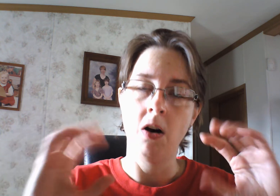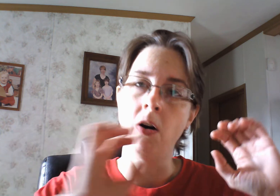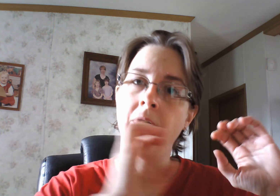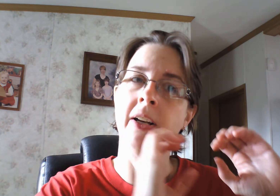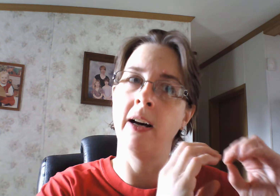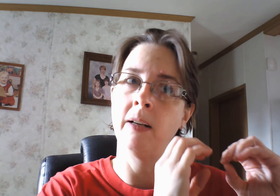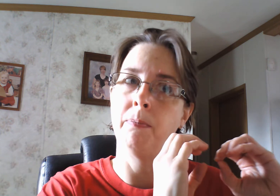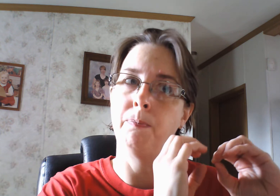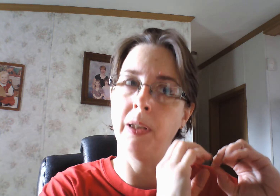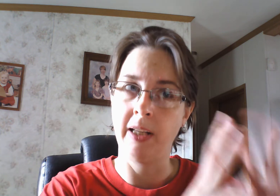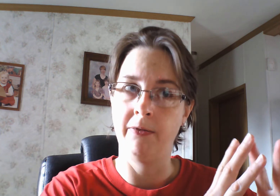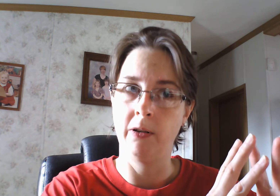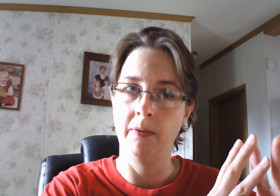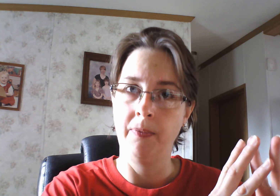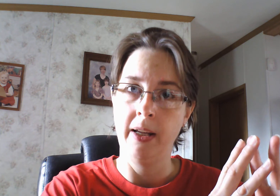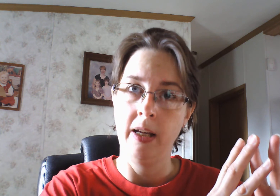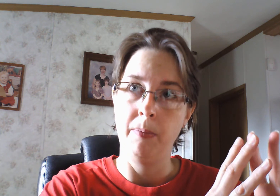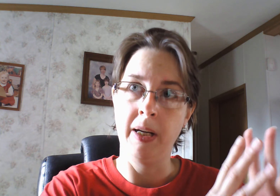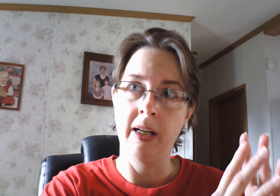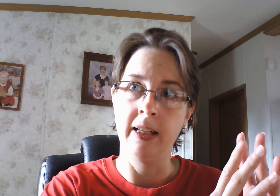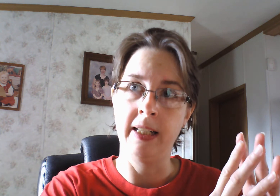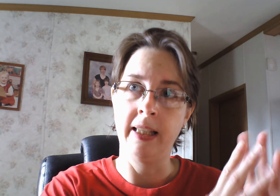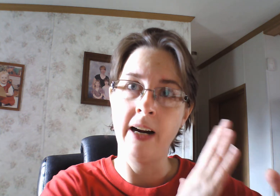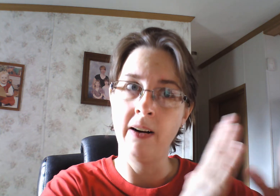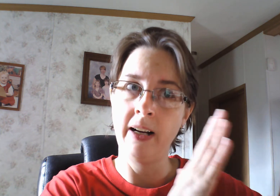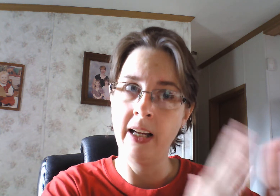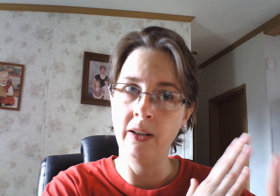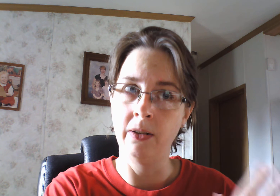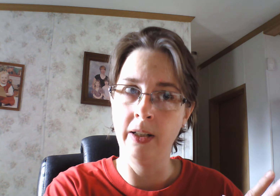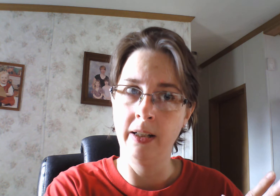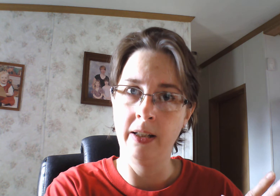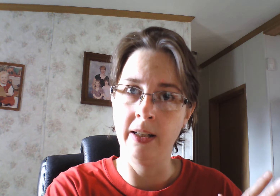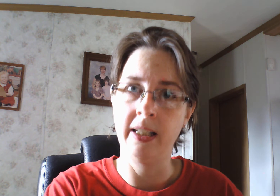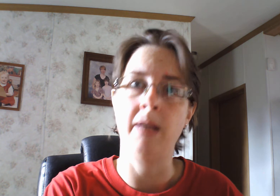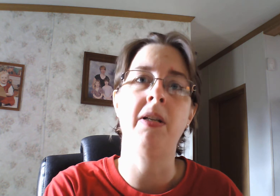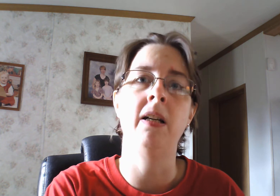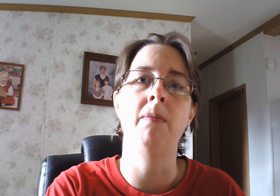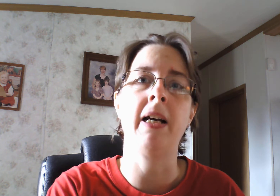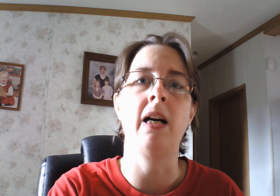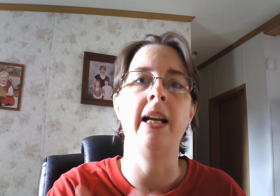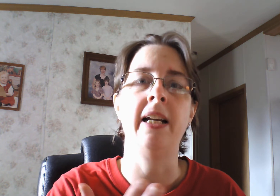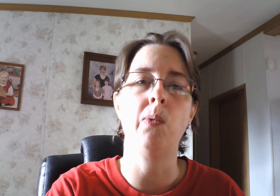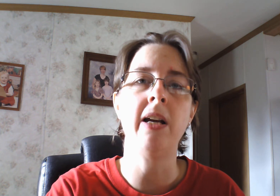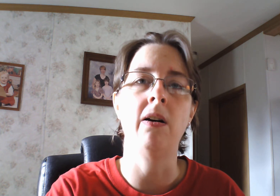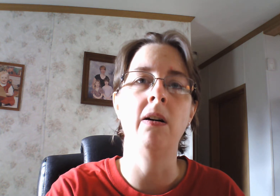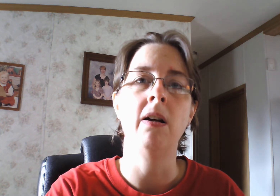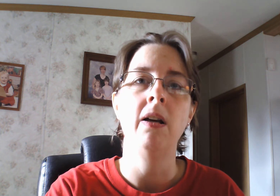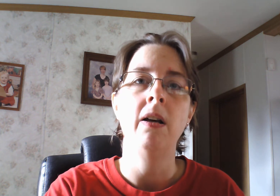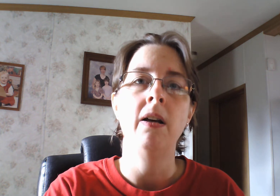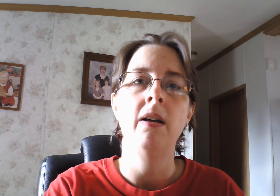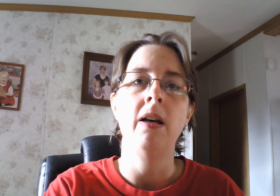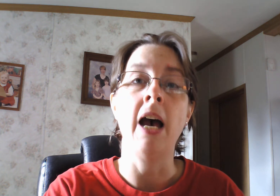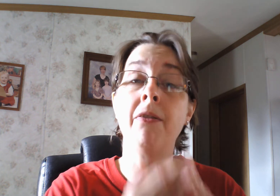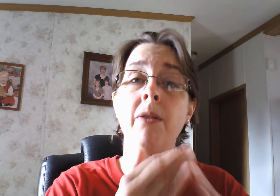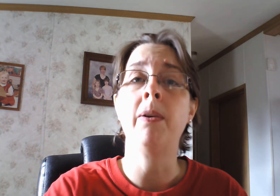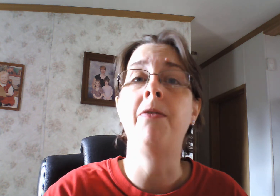on the non-believer, because they are not held to the same standard by God as we are. Everyone falls